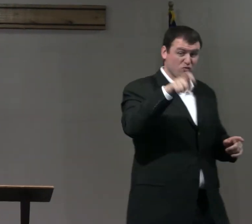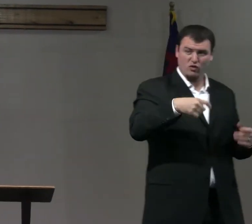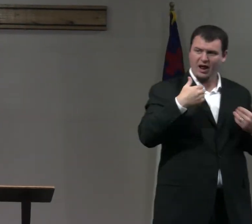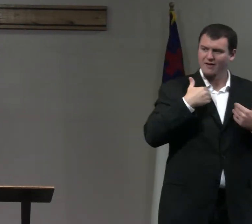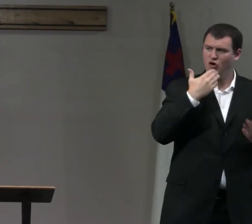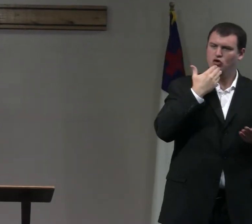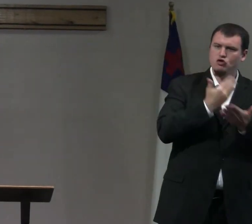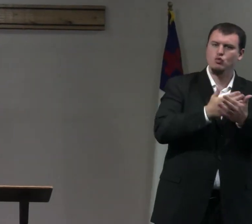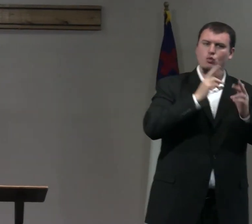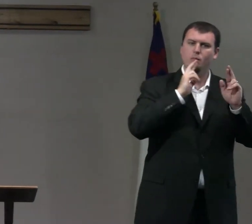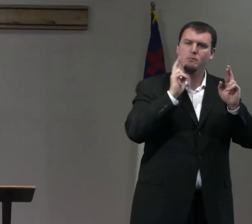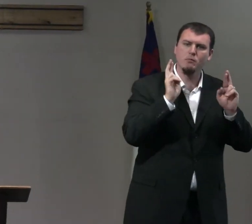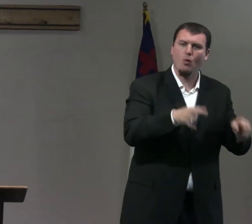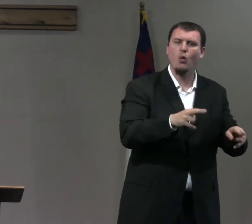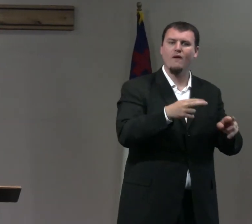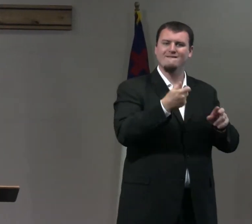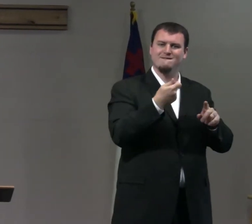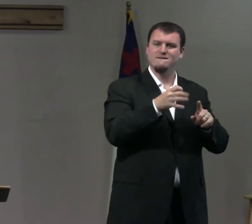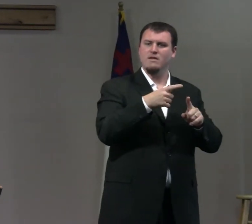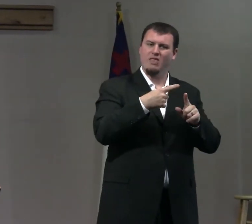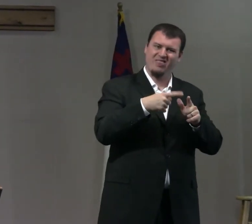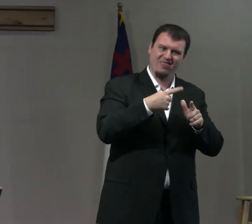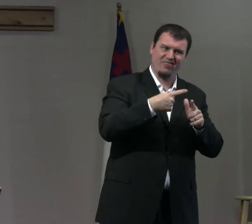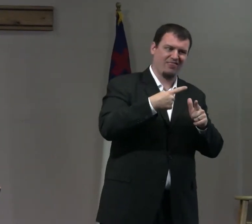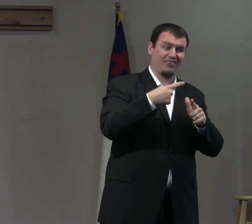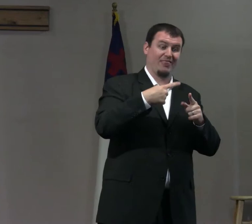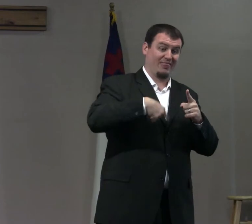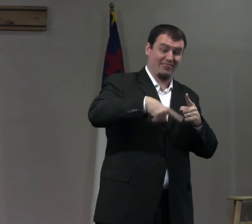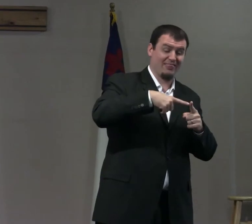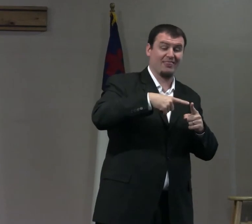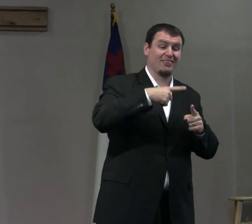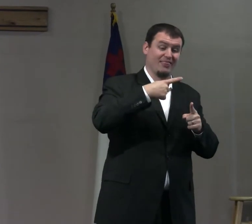you must have a good report of them which are without.